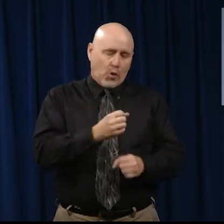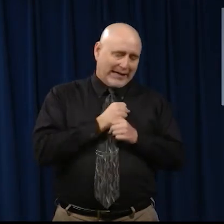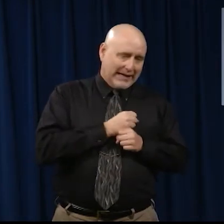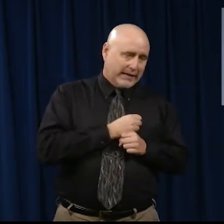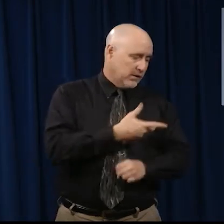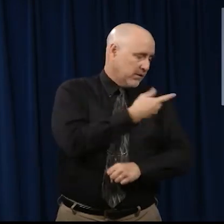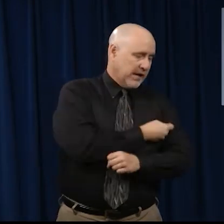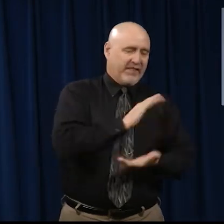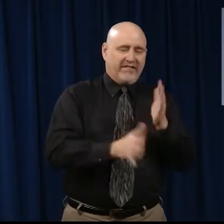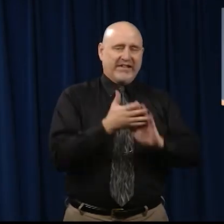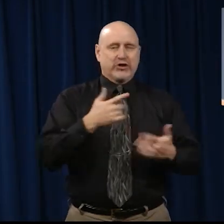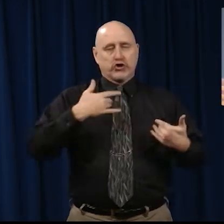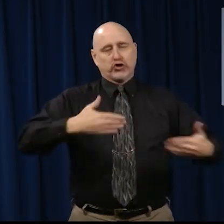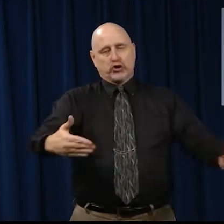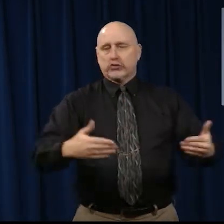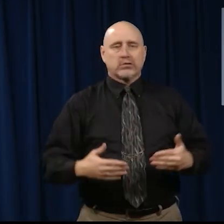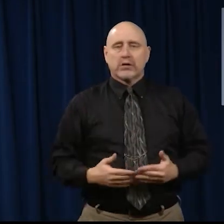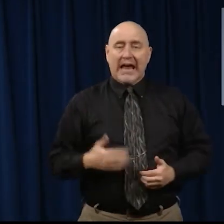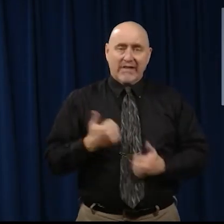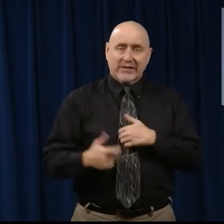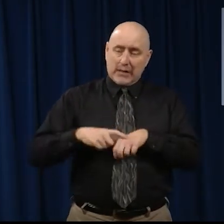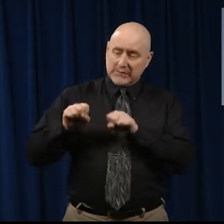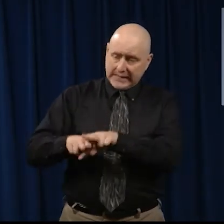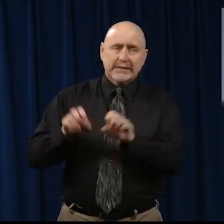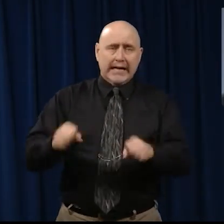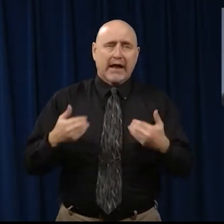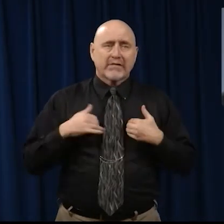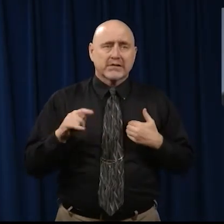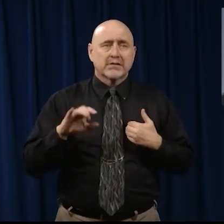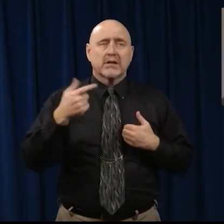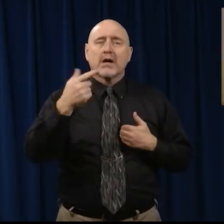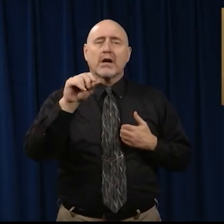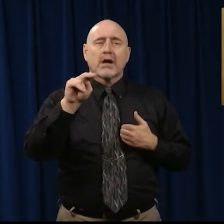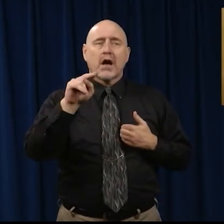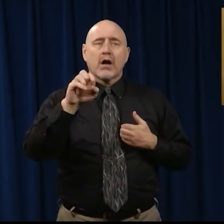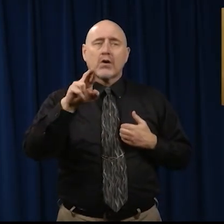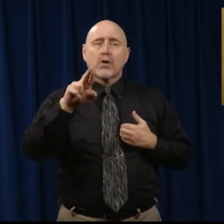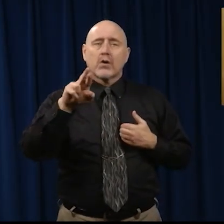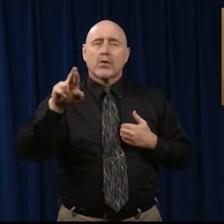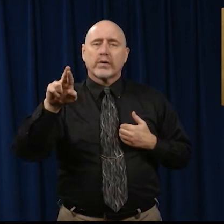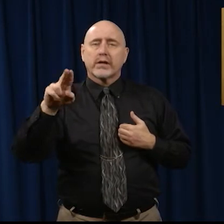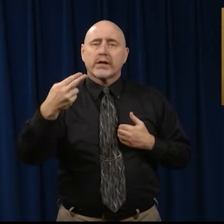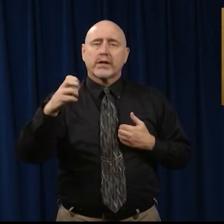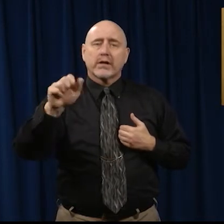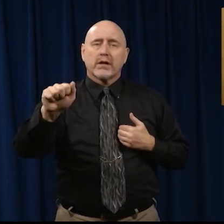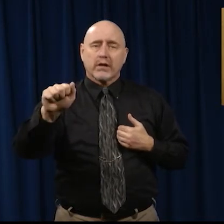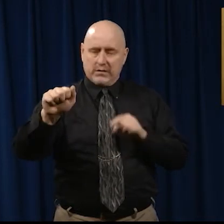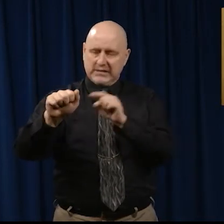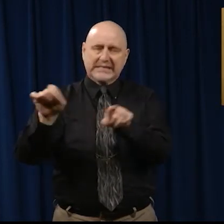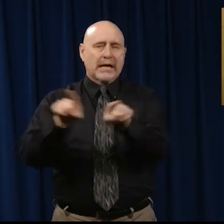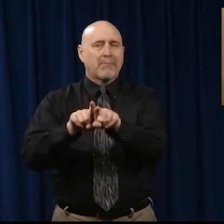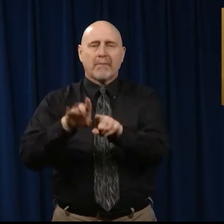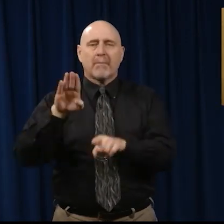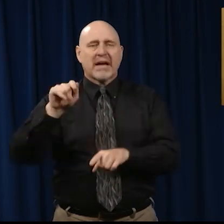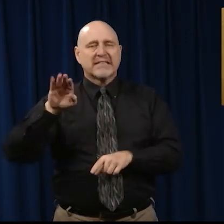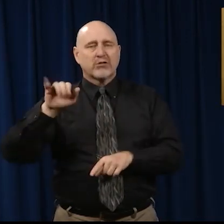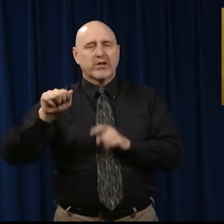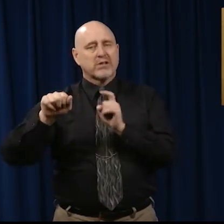you get and then are done with. There's a chance that you'll get it every single time. Gonorrhea, the same way. Bacterial